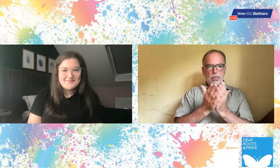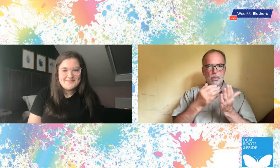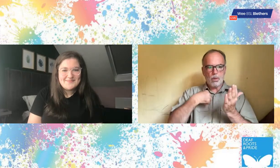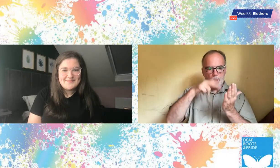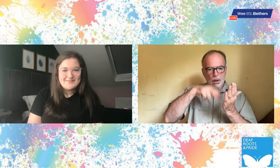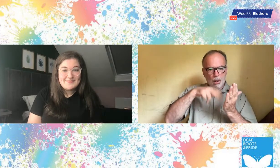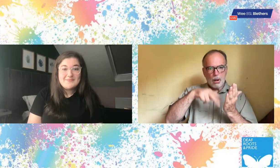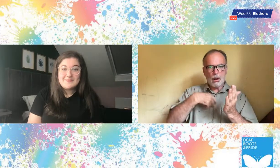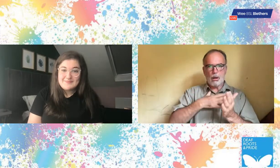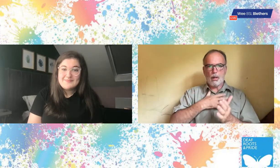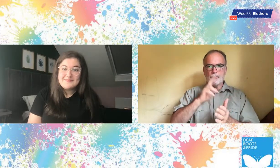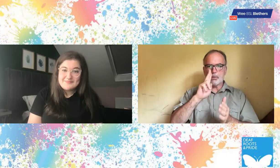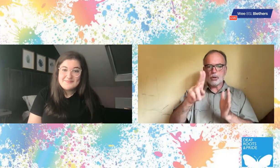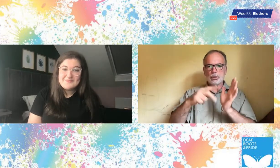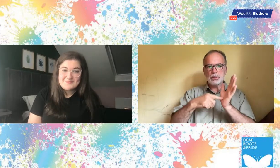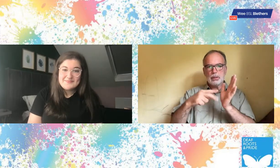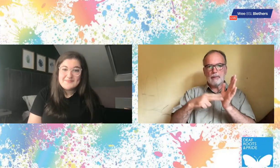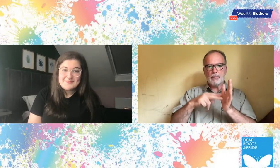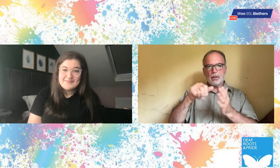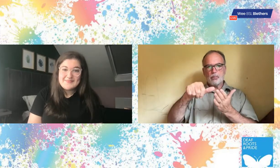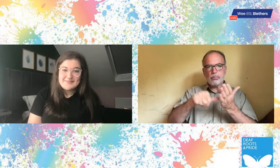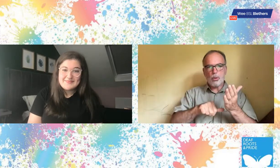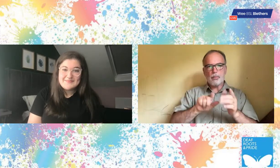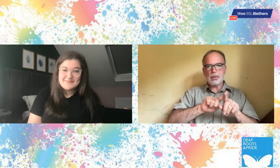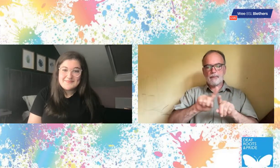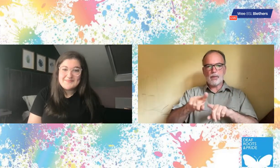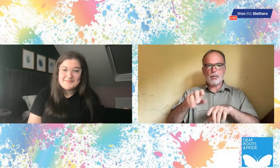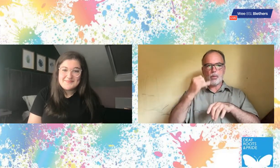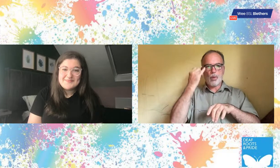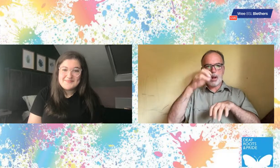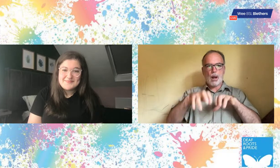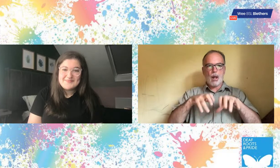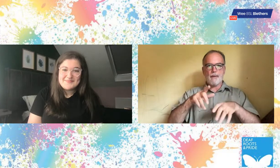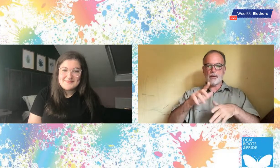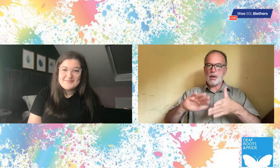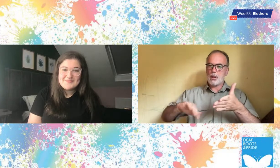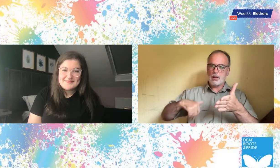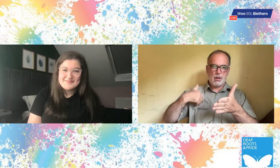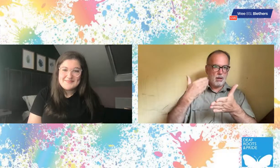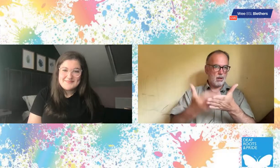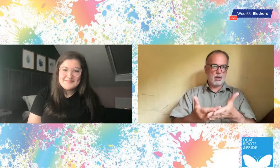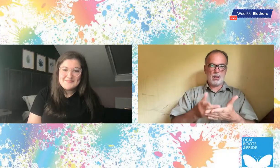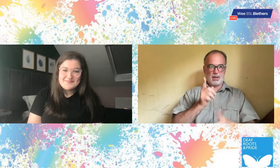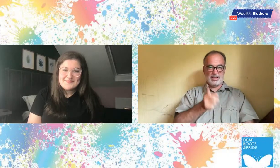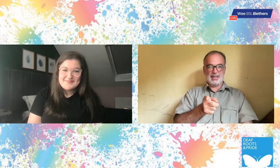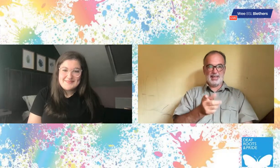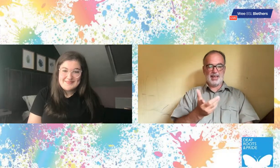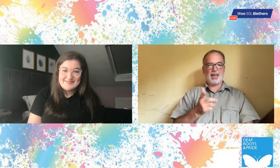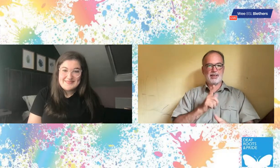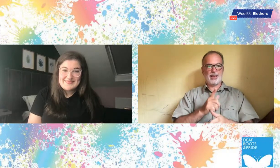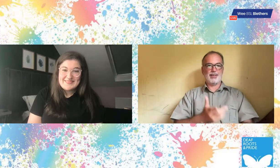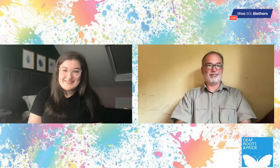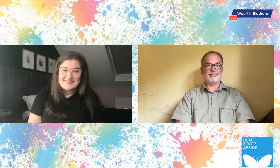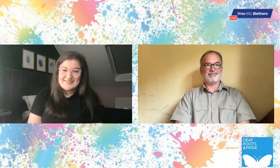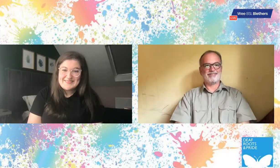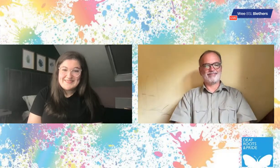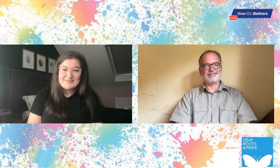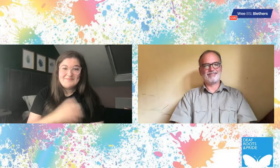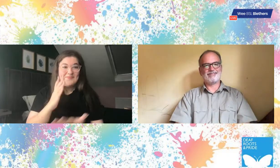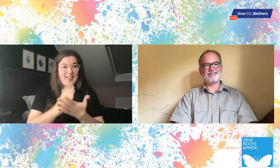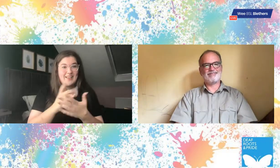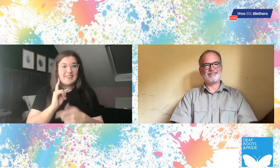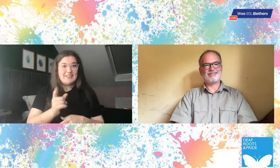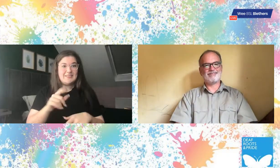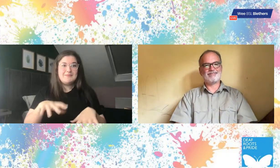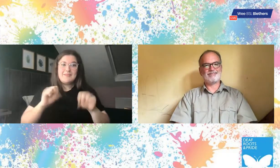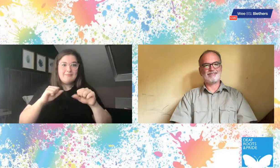stimulated. And so they bought me a book of Uh-huh. animals, and I tuned into TV programs about animals, and